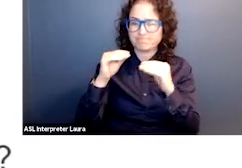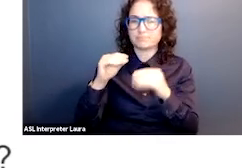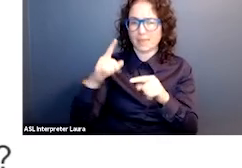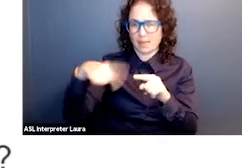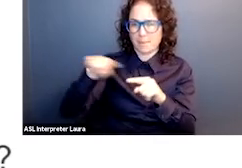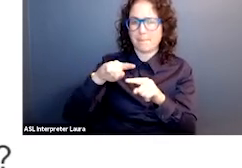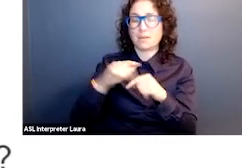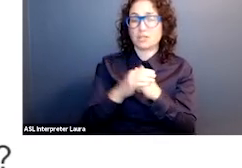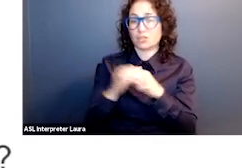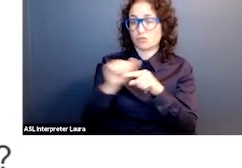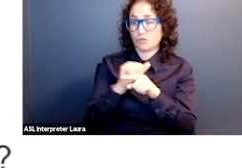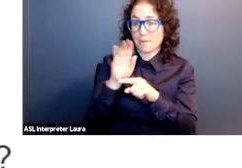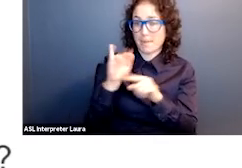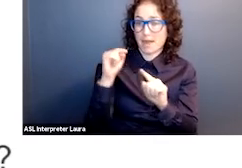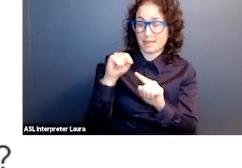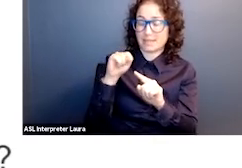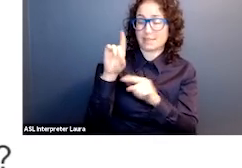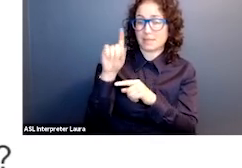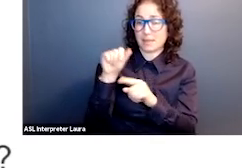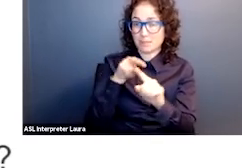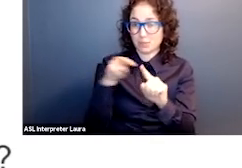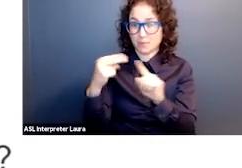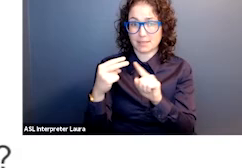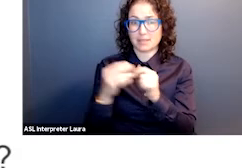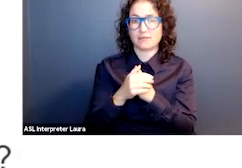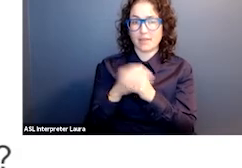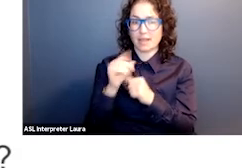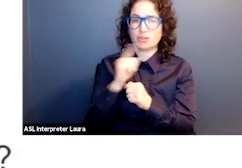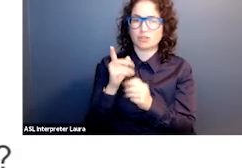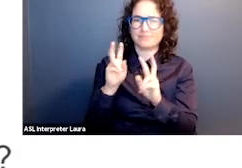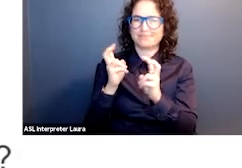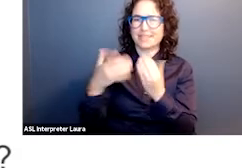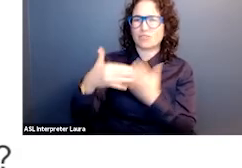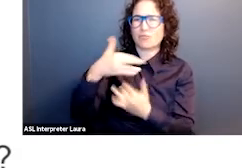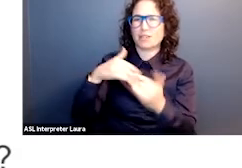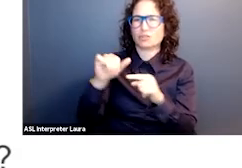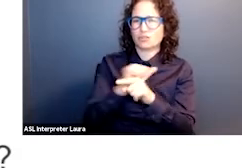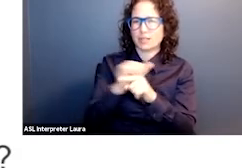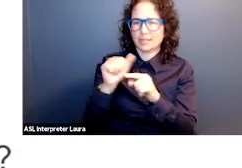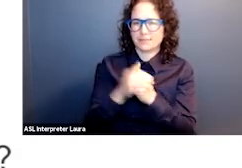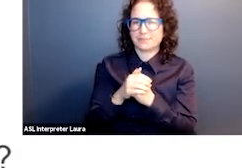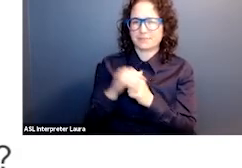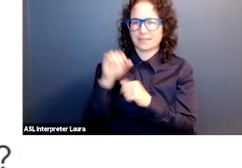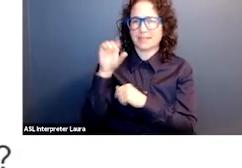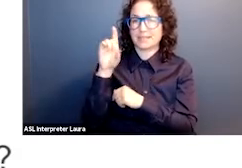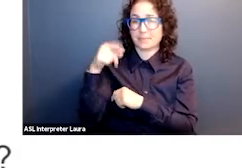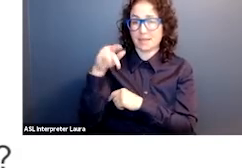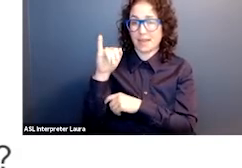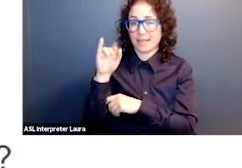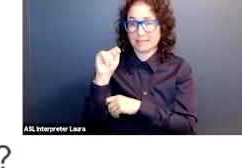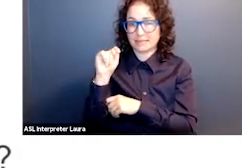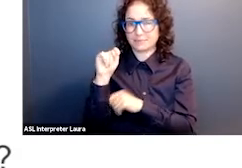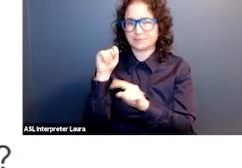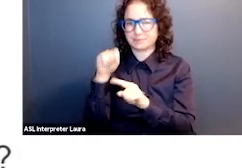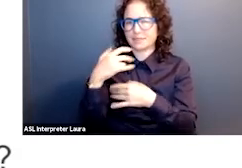by disability perspective and interaction training. So this DPIT stands